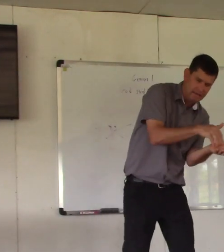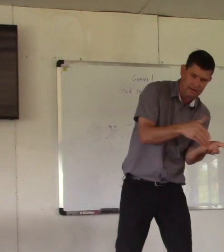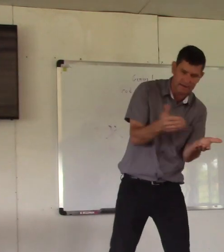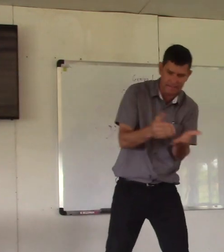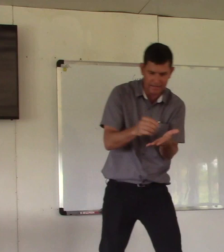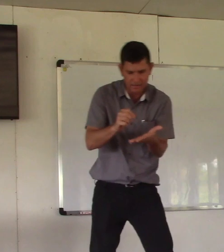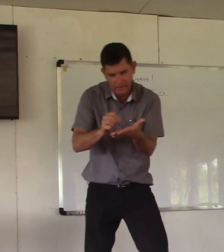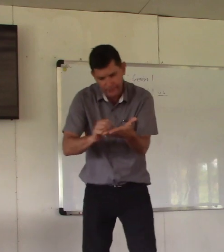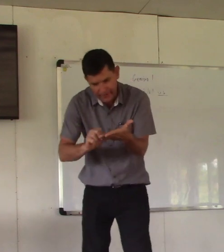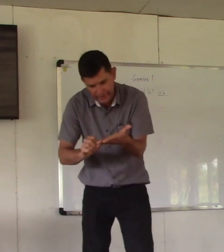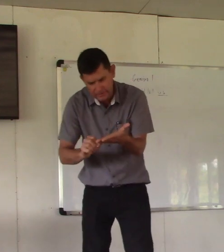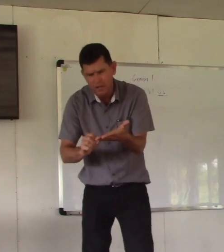again, you're right.